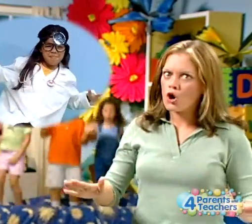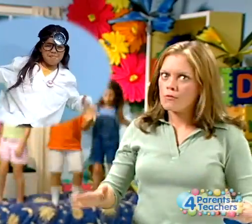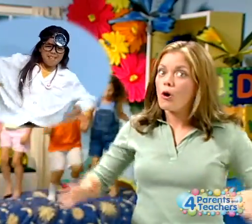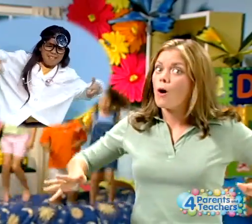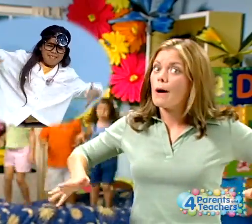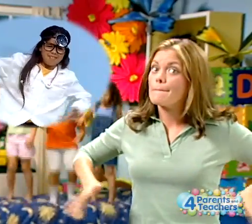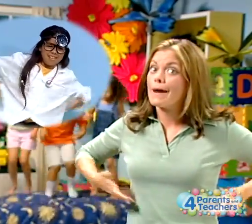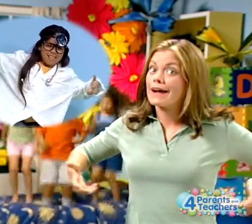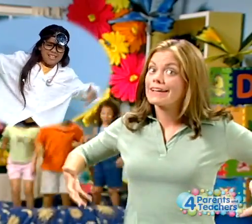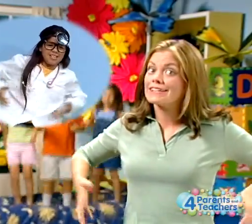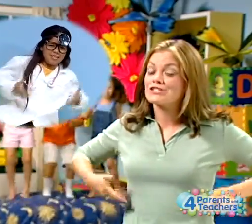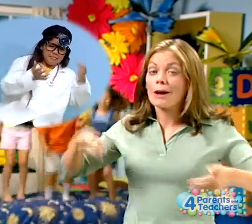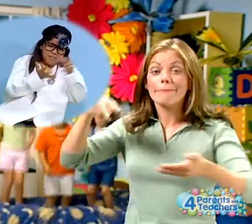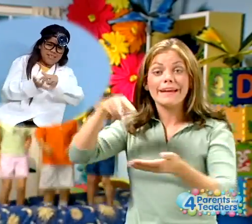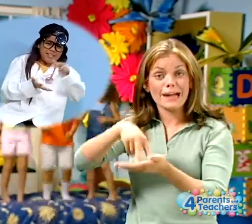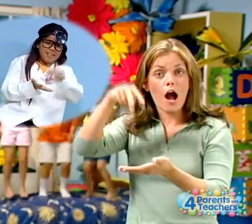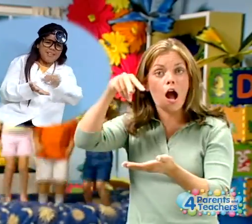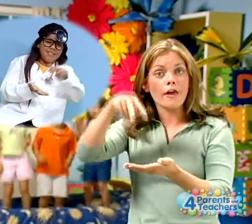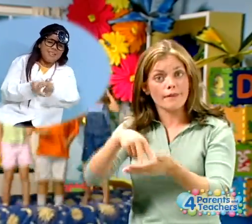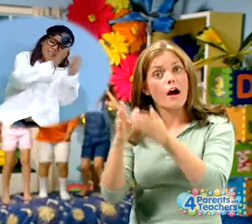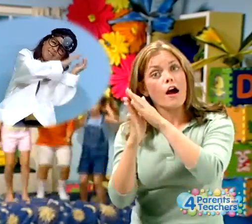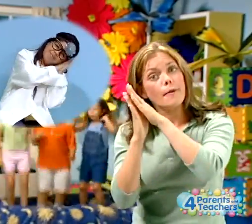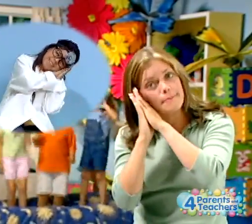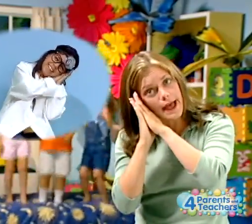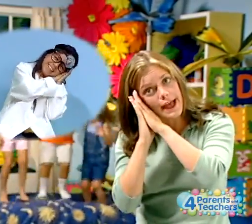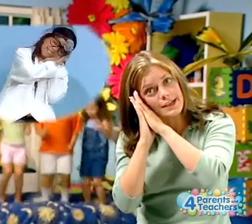more monkeys jumping on the bed.